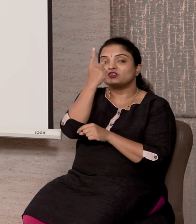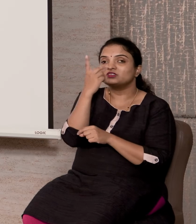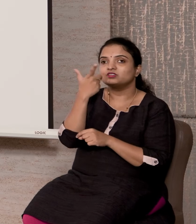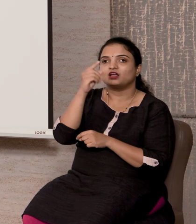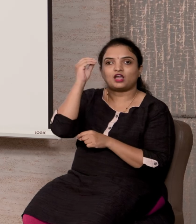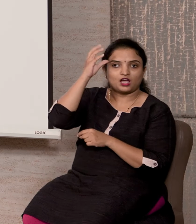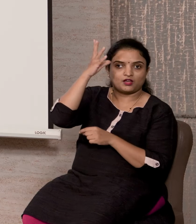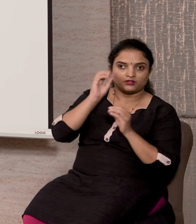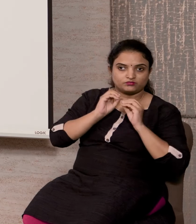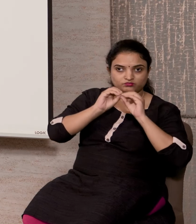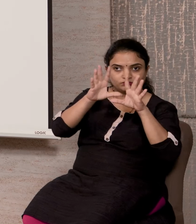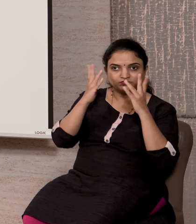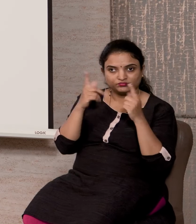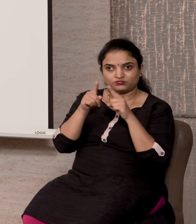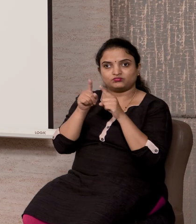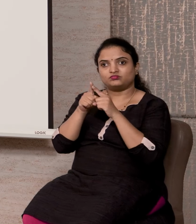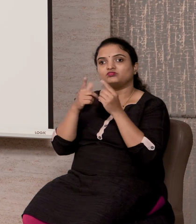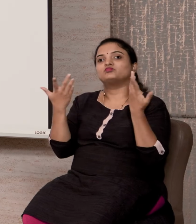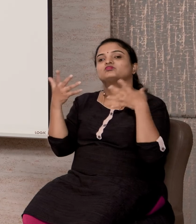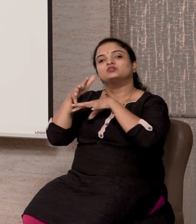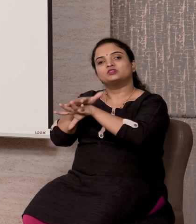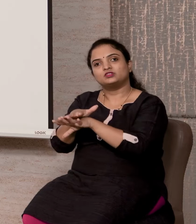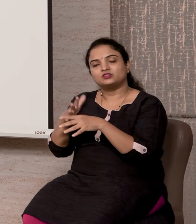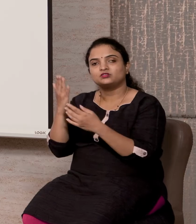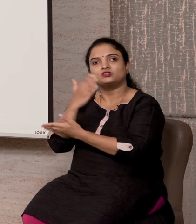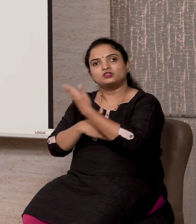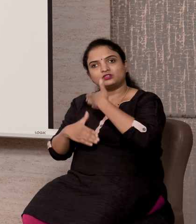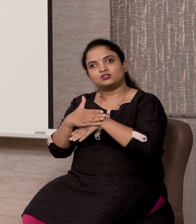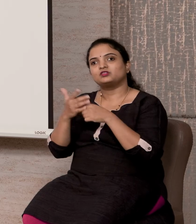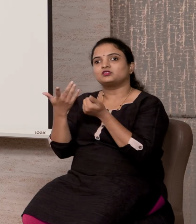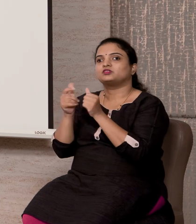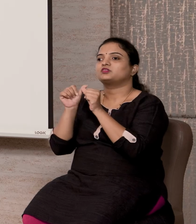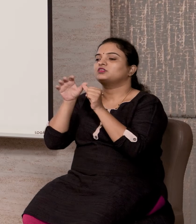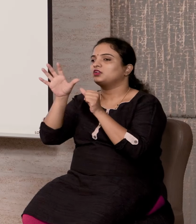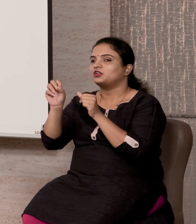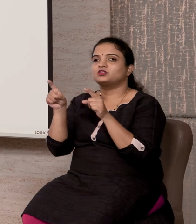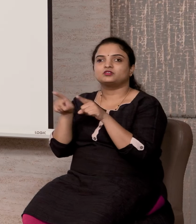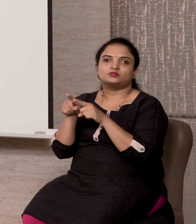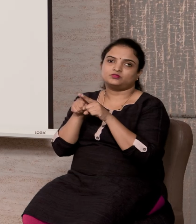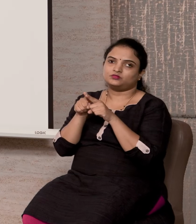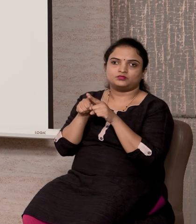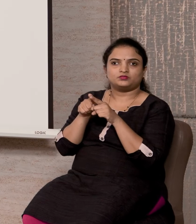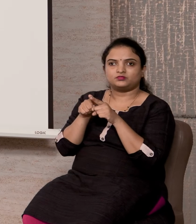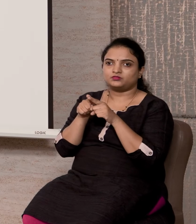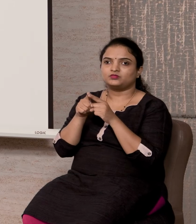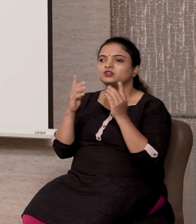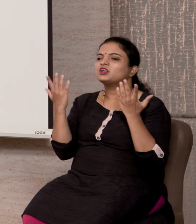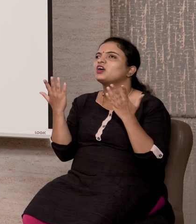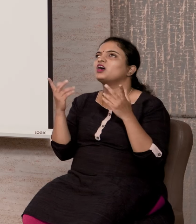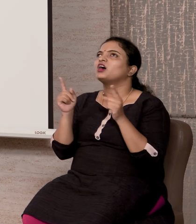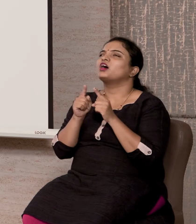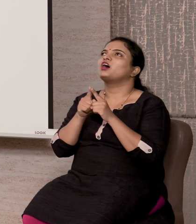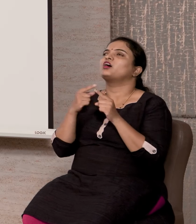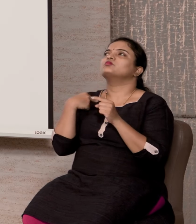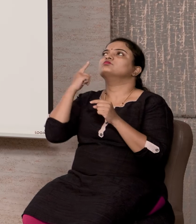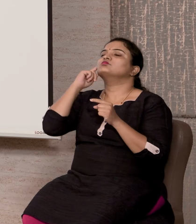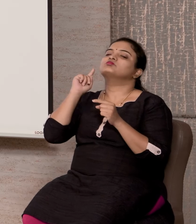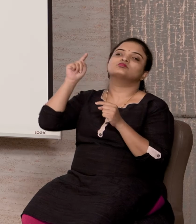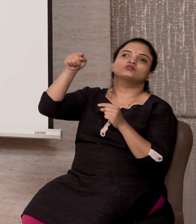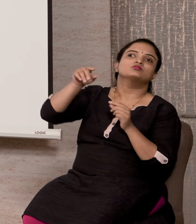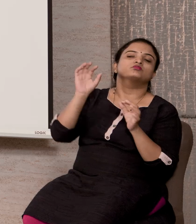awareness around the whole field of inclusion, disability, accessibility, and so on, right? Because as I just mentioned, someone cannot directly start learning